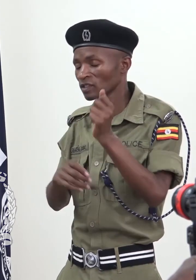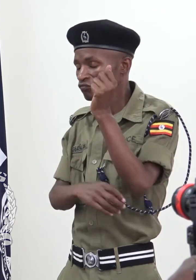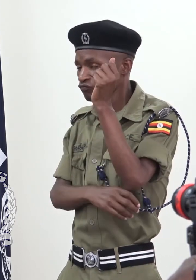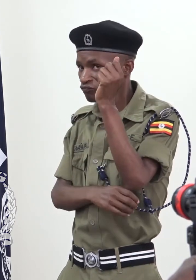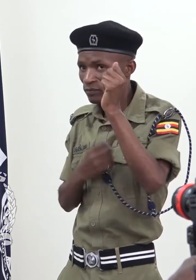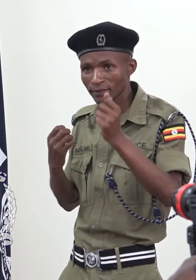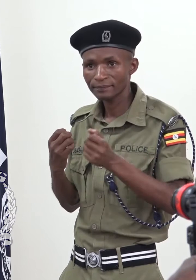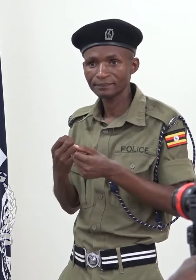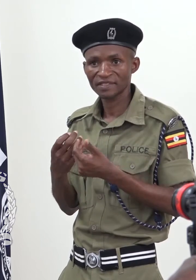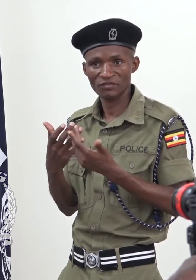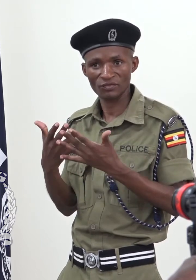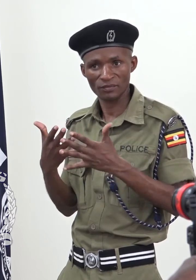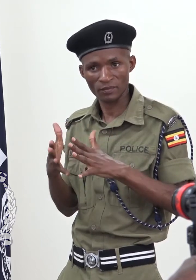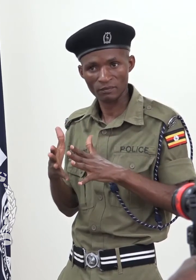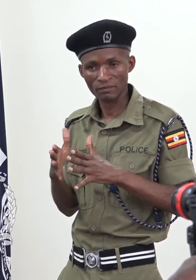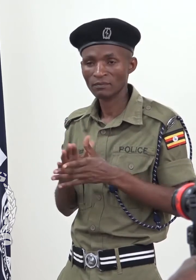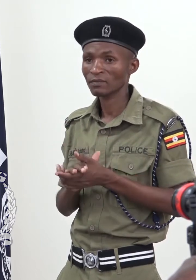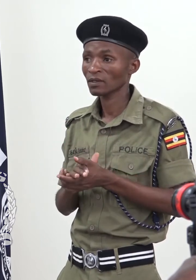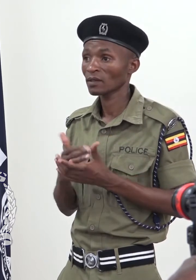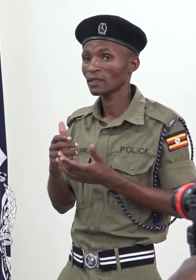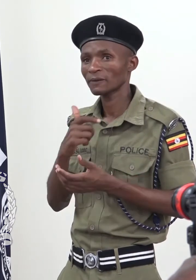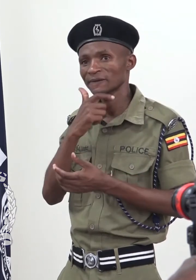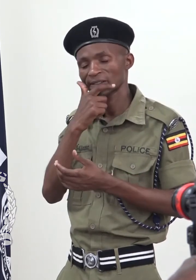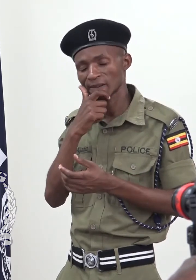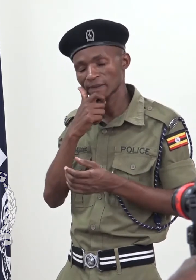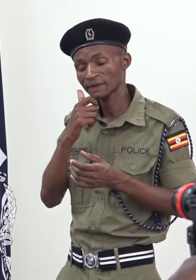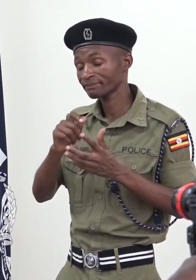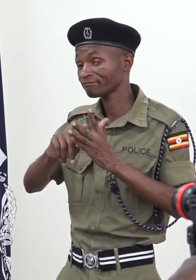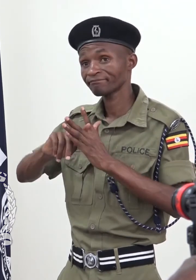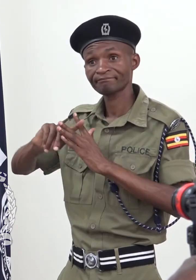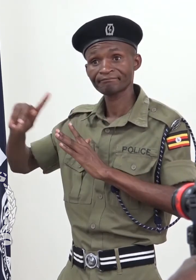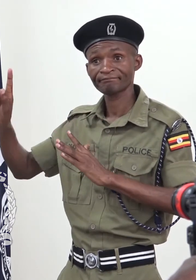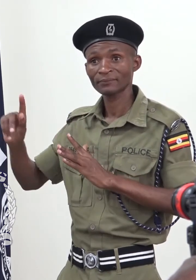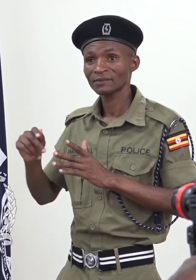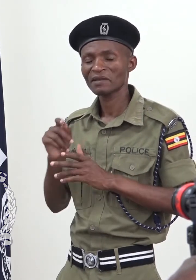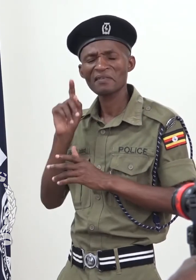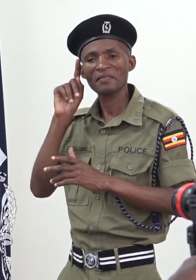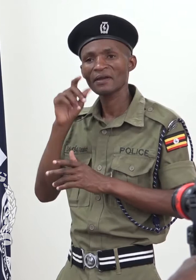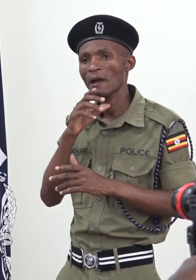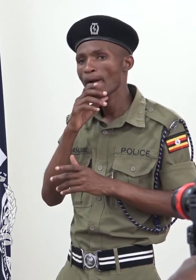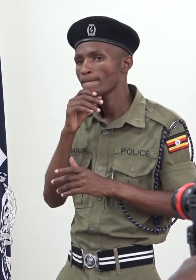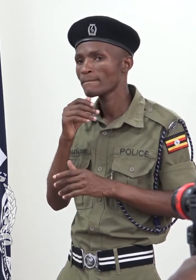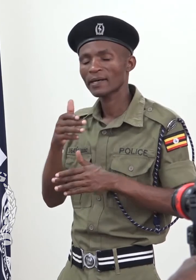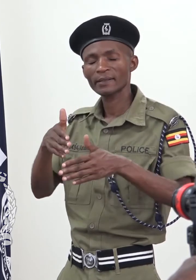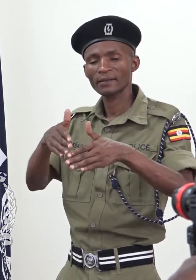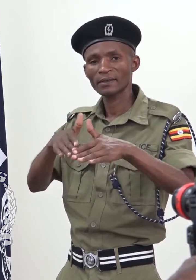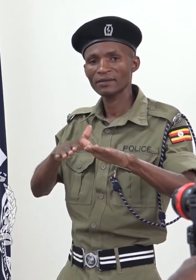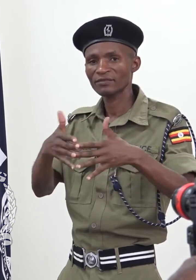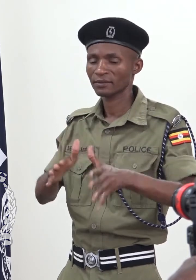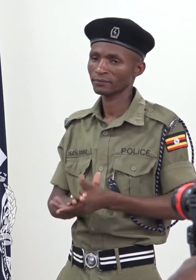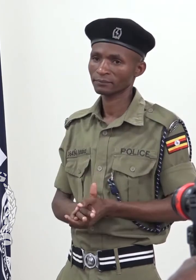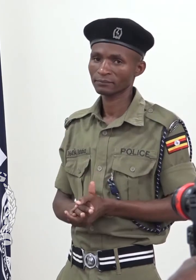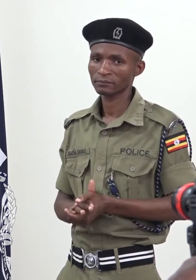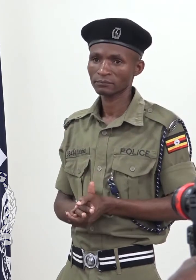him. And the suspects left thinking that he had probably died. Now,